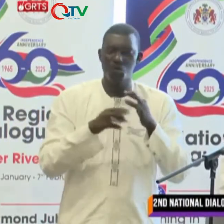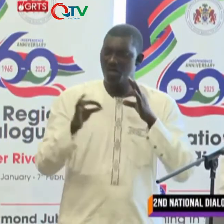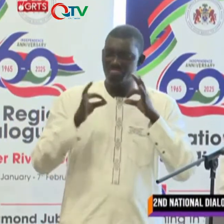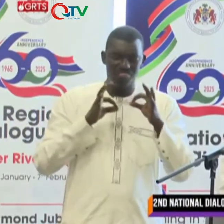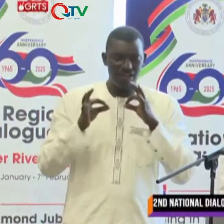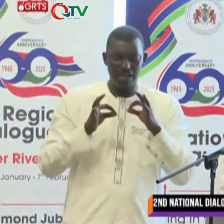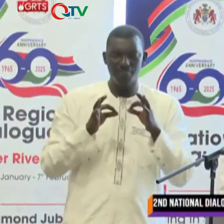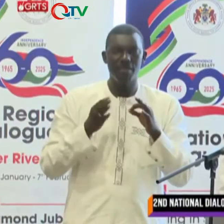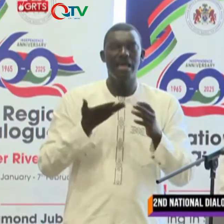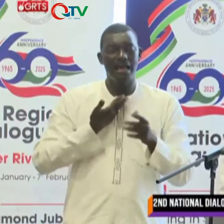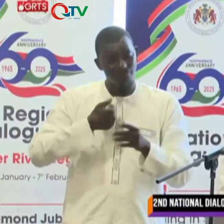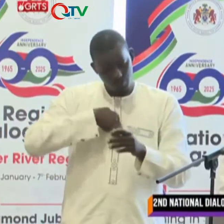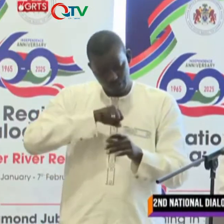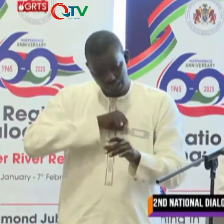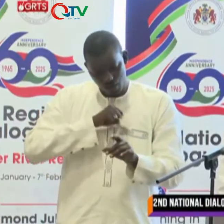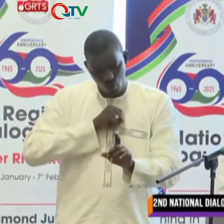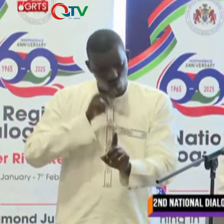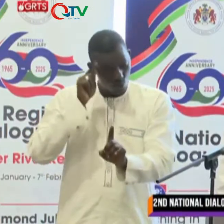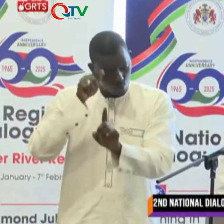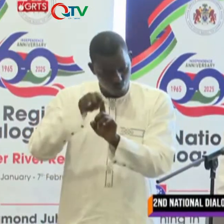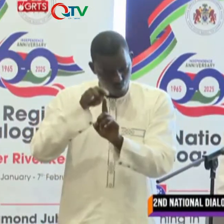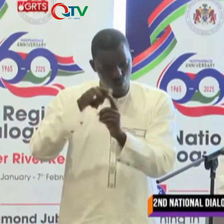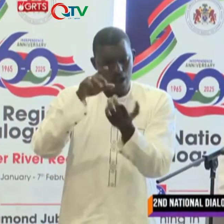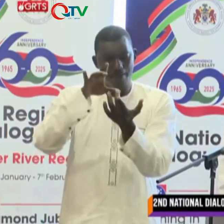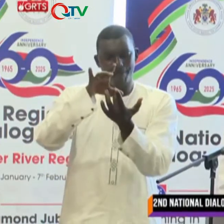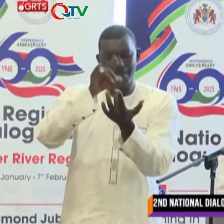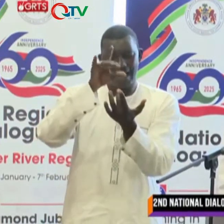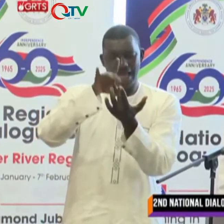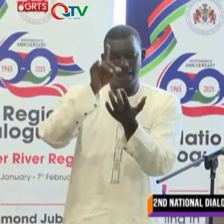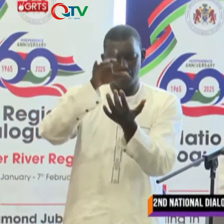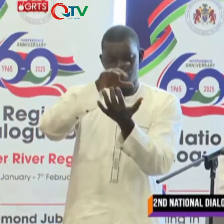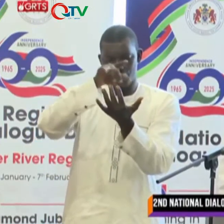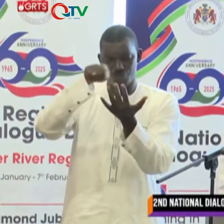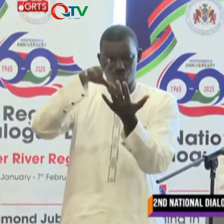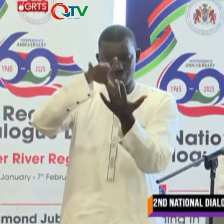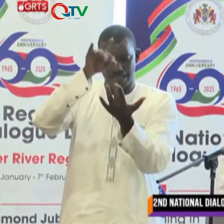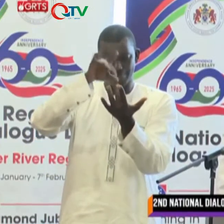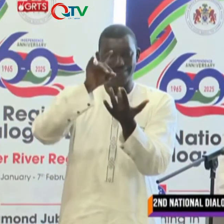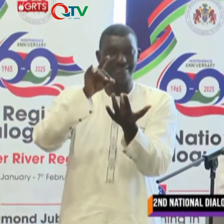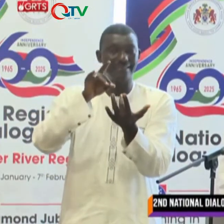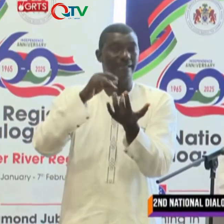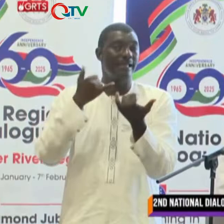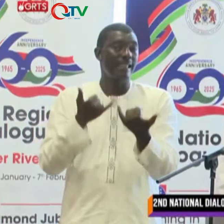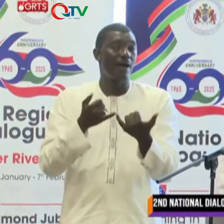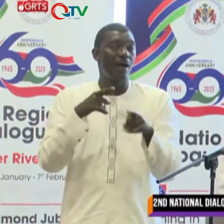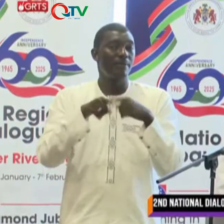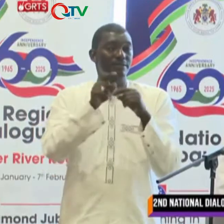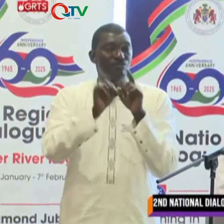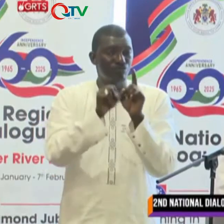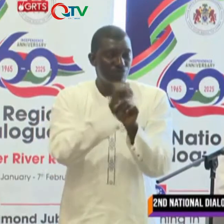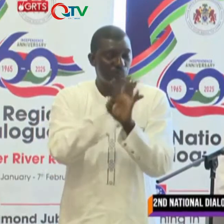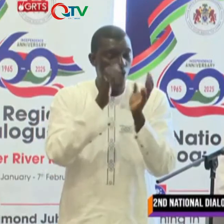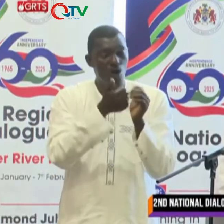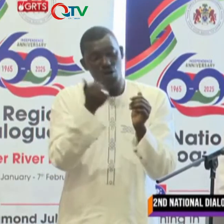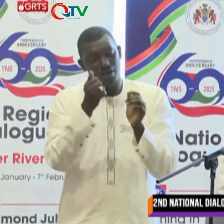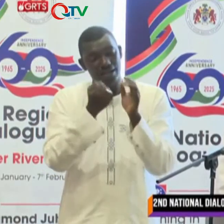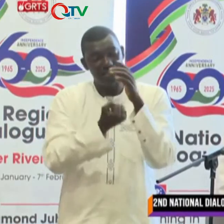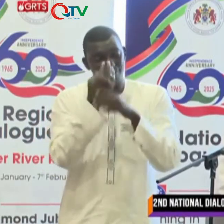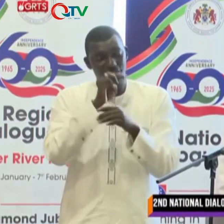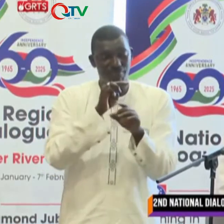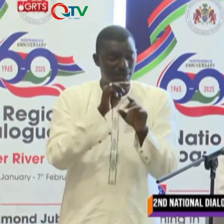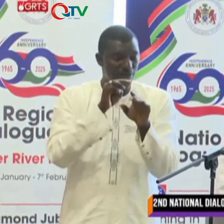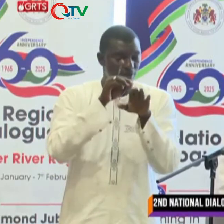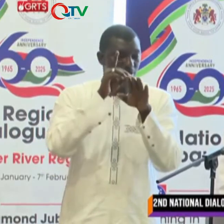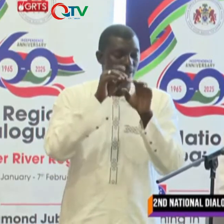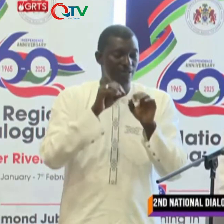has to be our utmost priority. In this regard, all other development facilities will fall